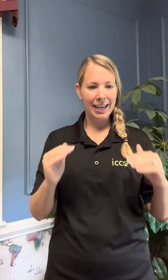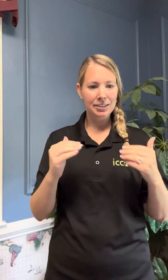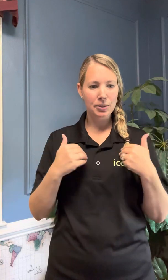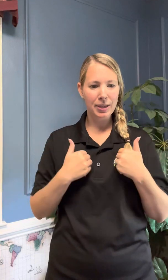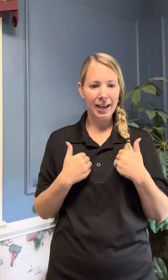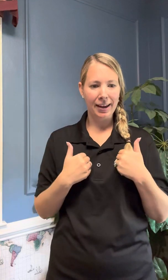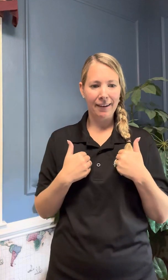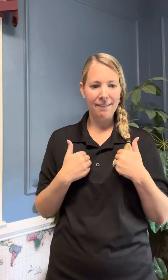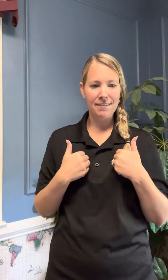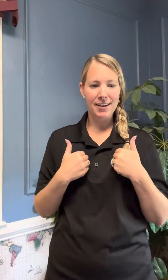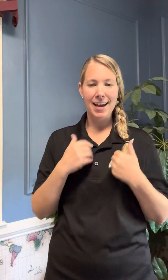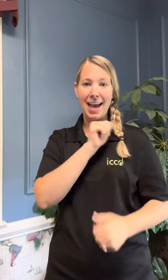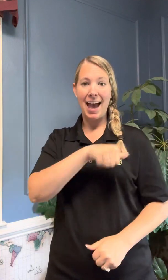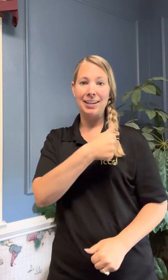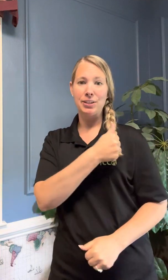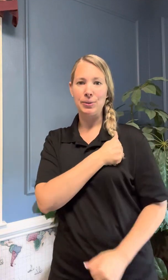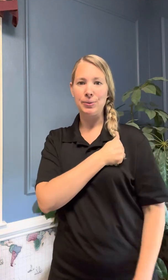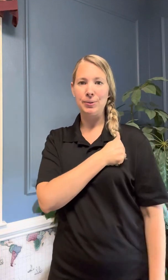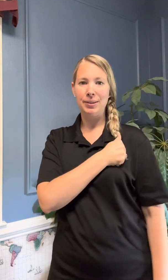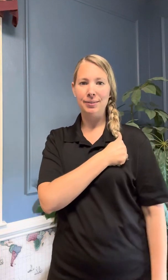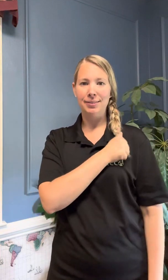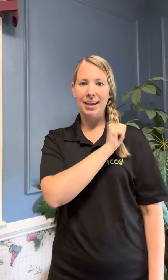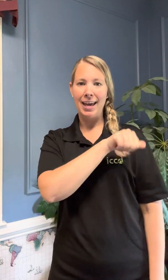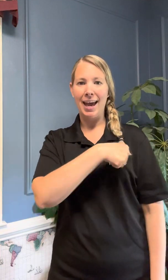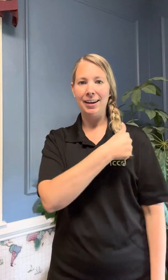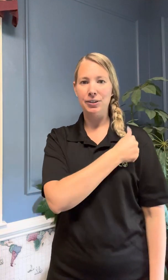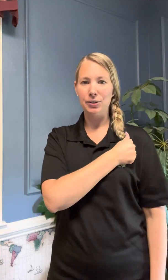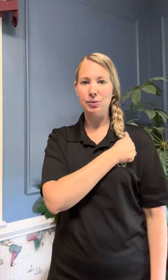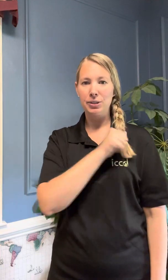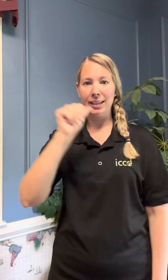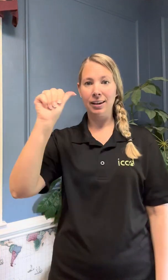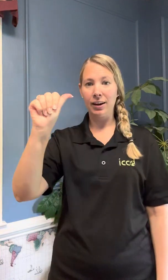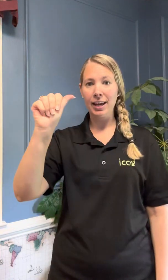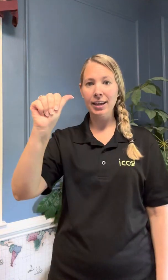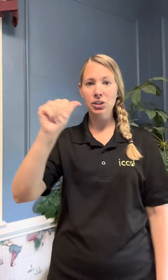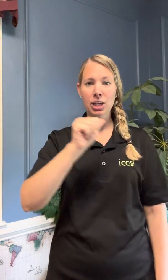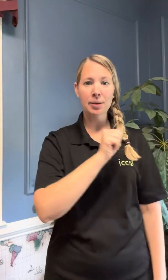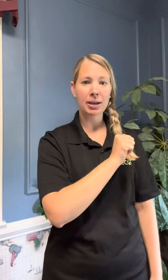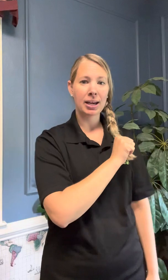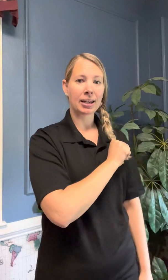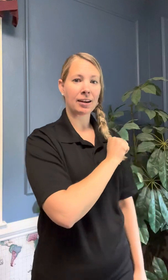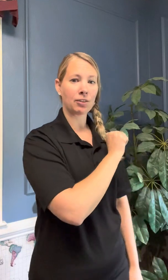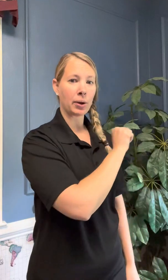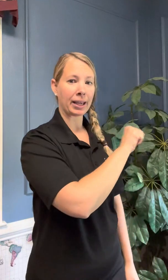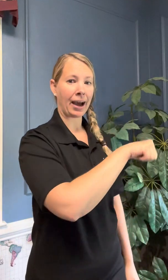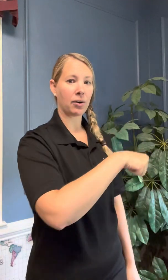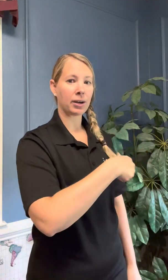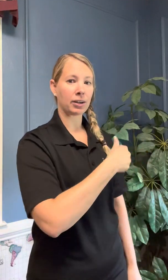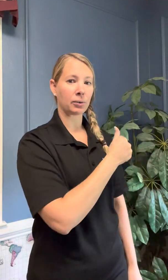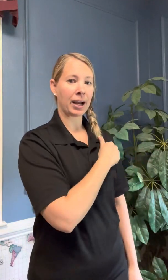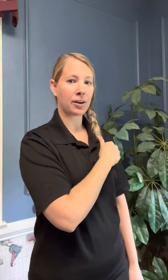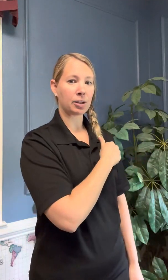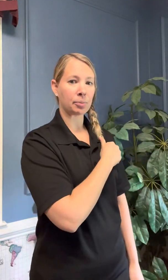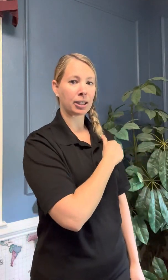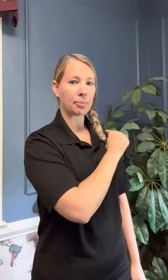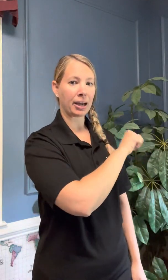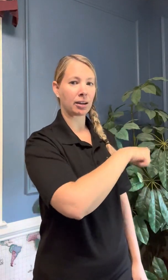Next we have attitude. Attitude. We're taking our A hand shape, kind of going out and around and putting it back on our